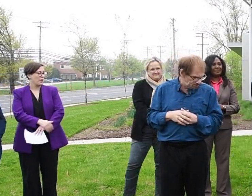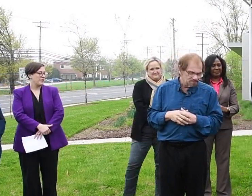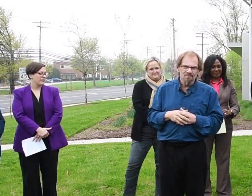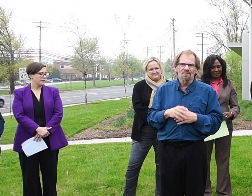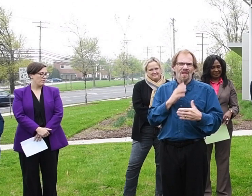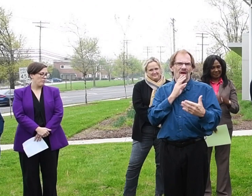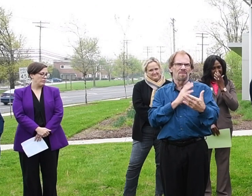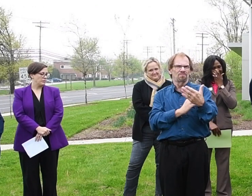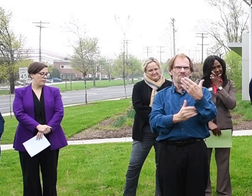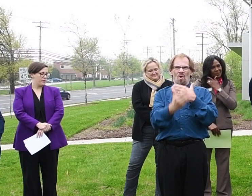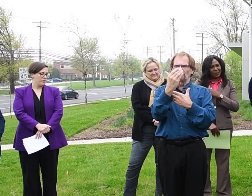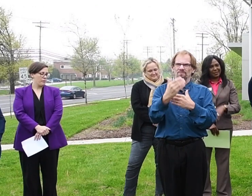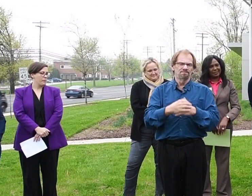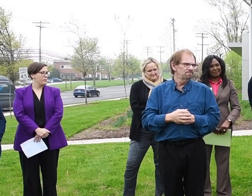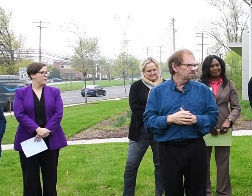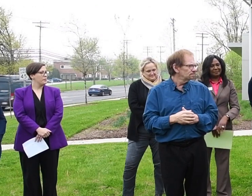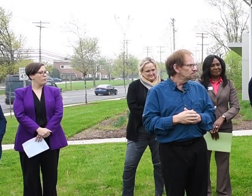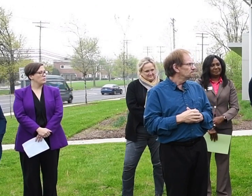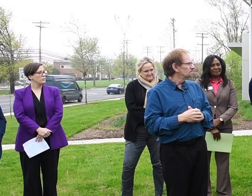Good morning, everyone.